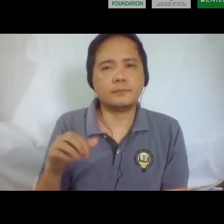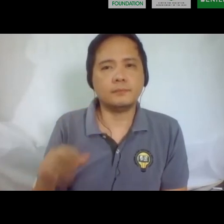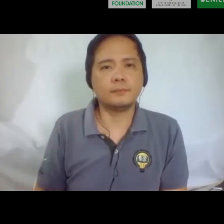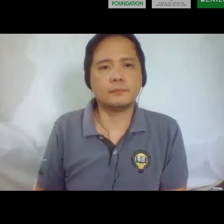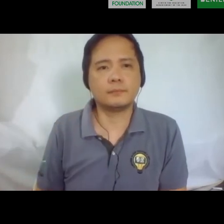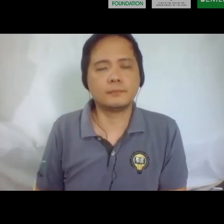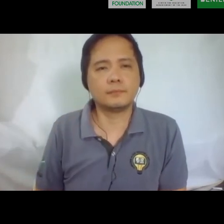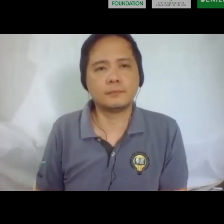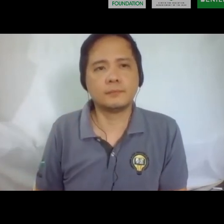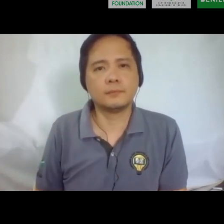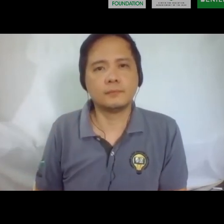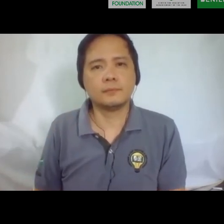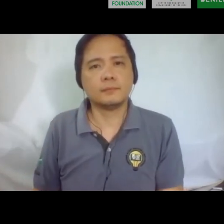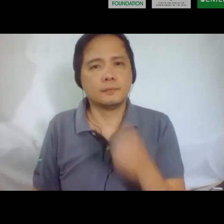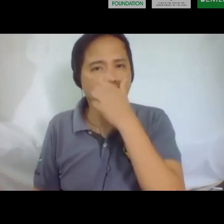the